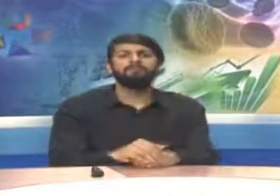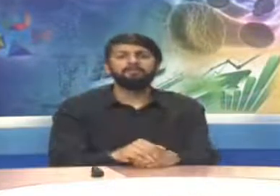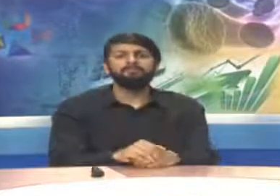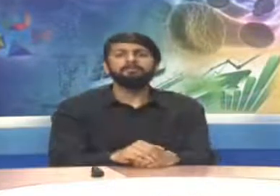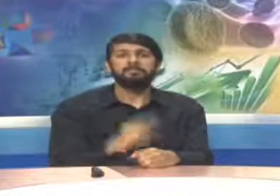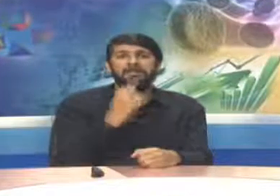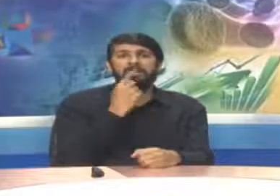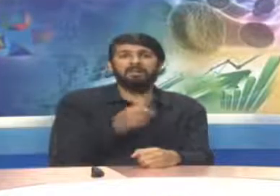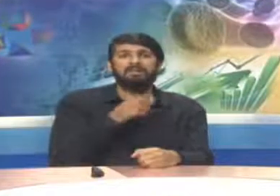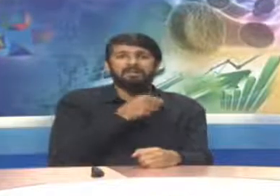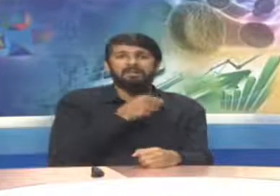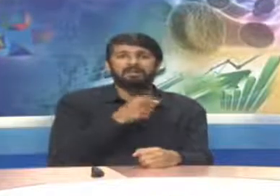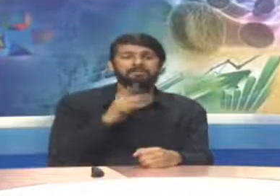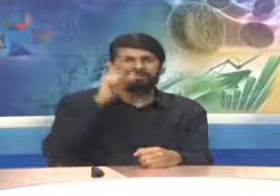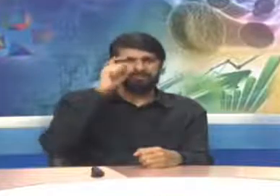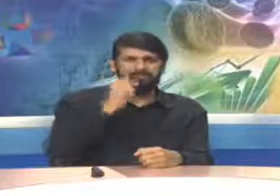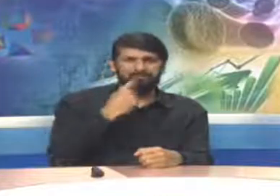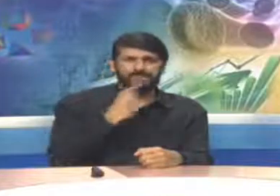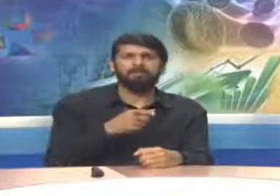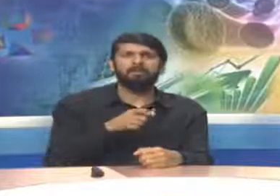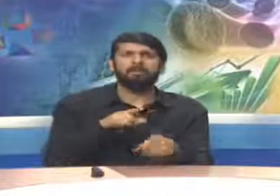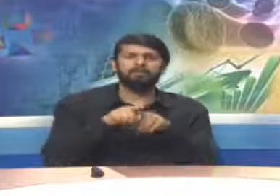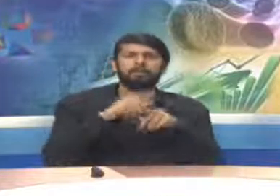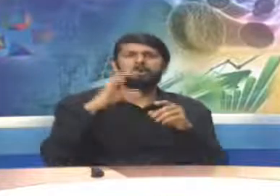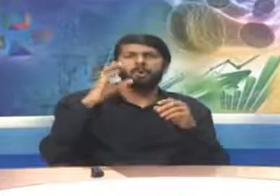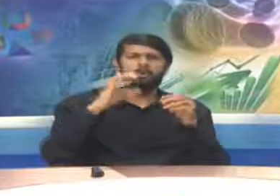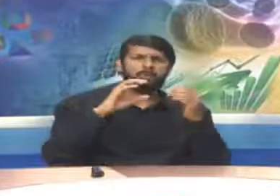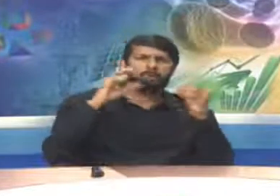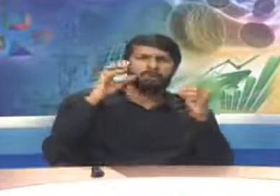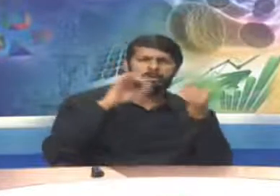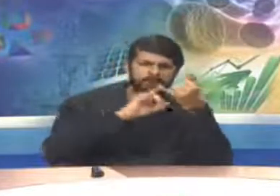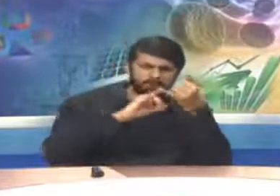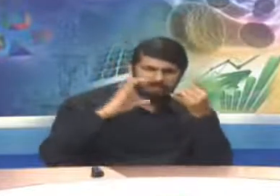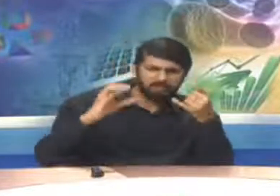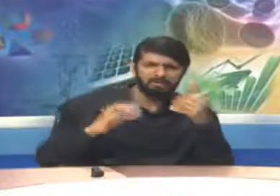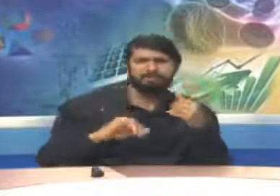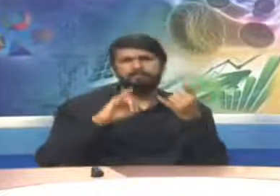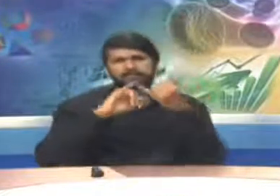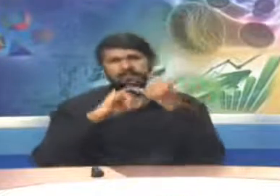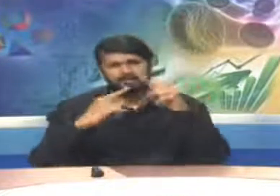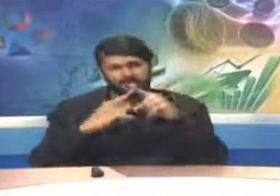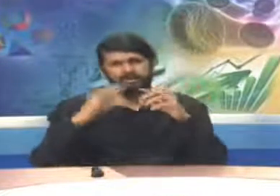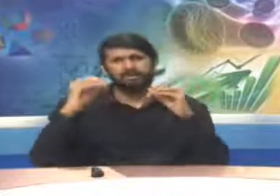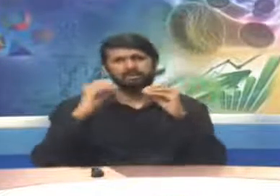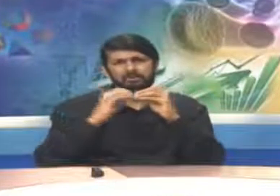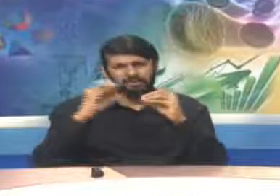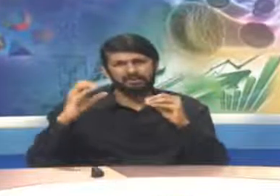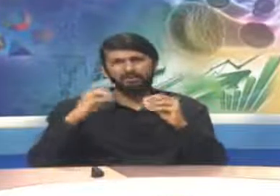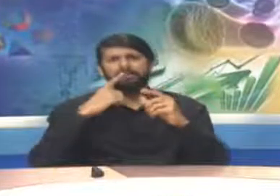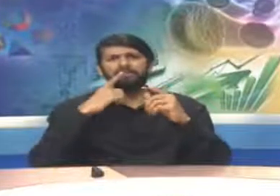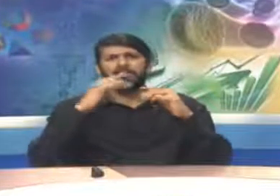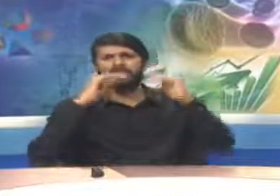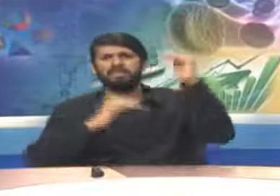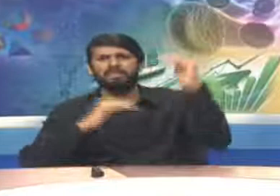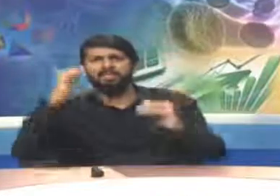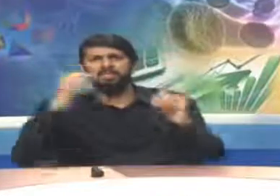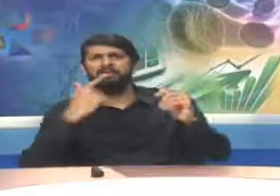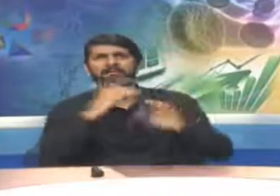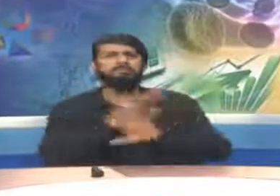type of discrimination. For example, caste, creed,